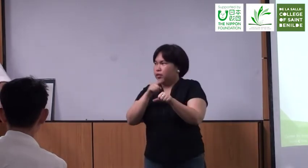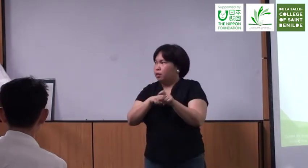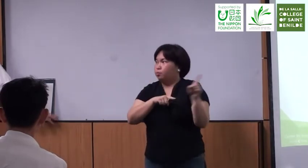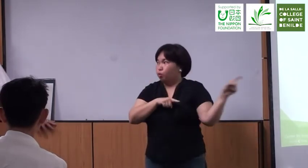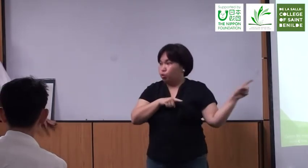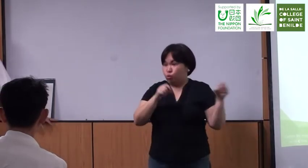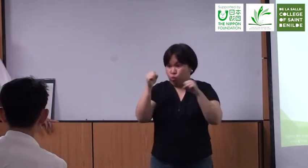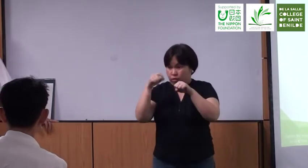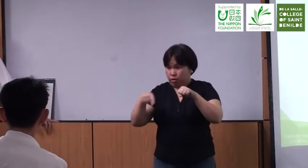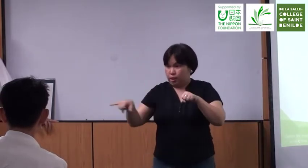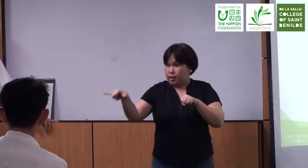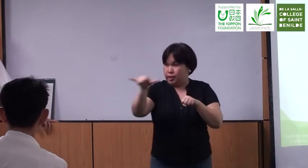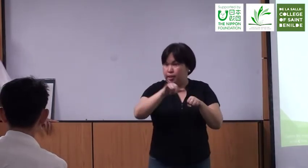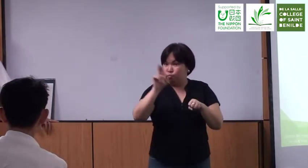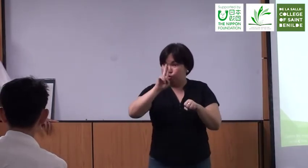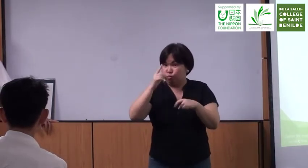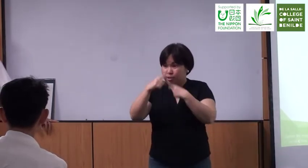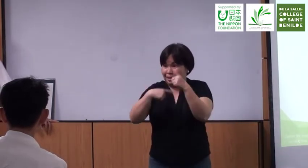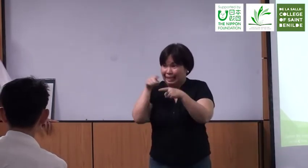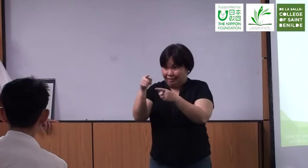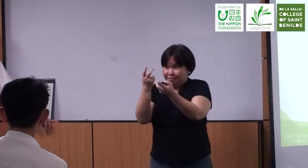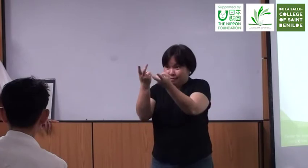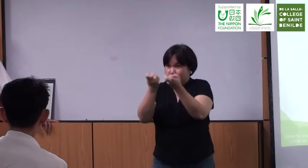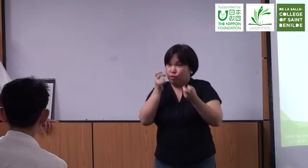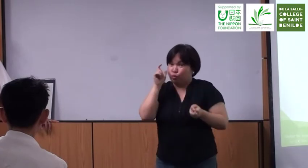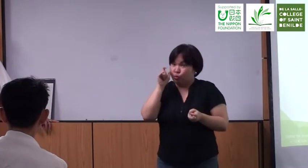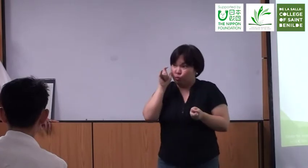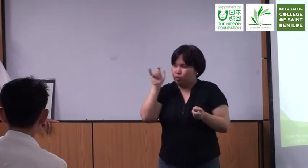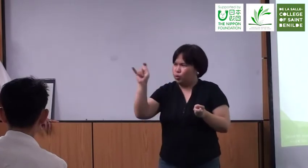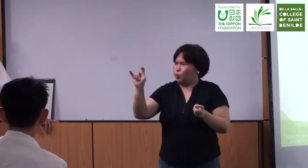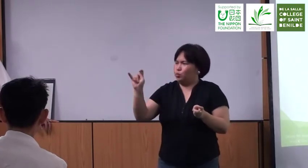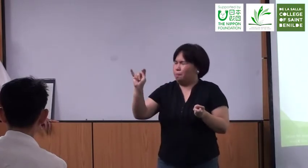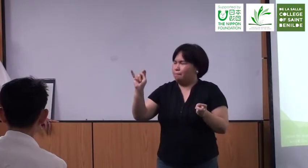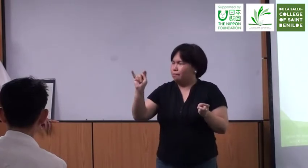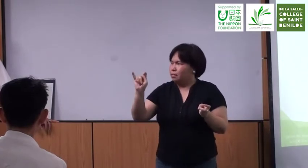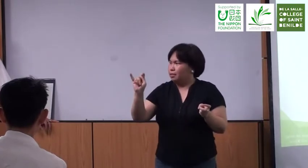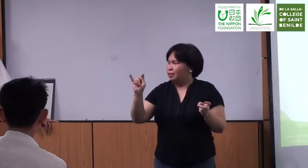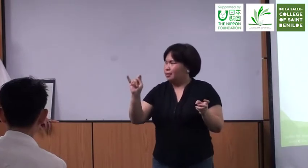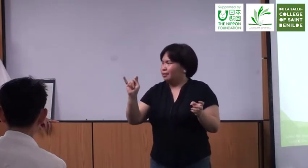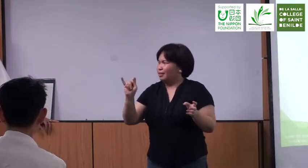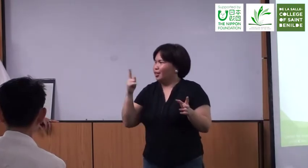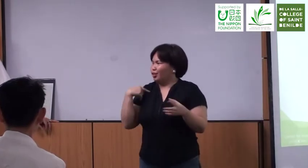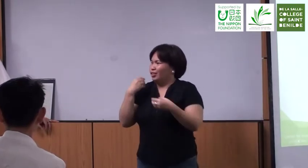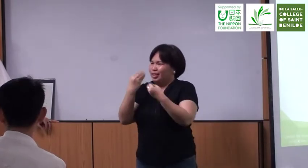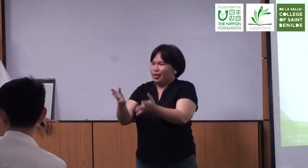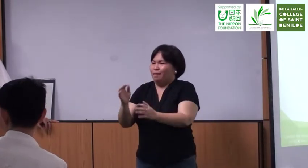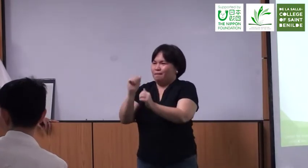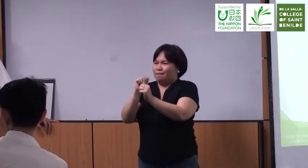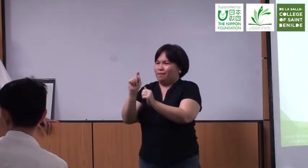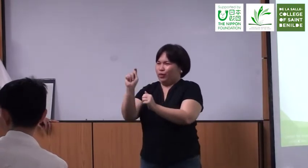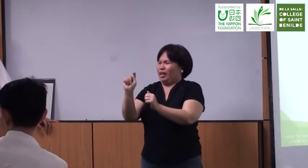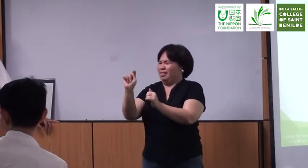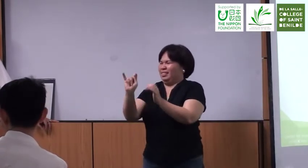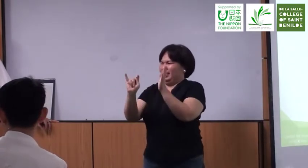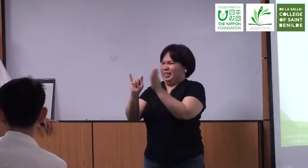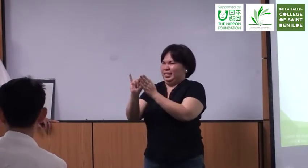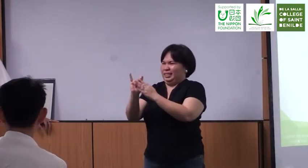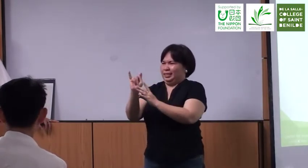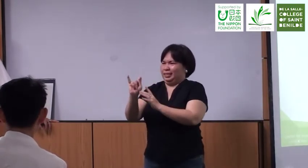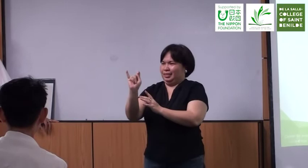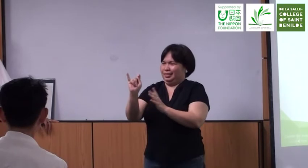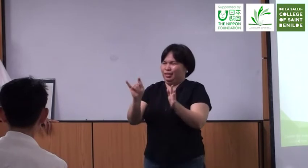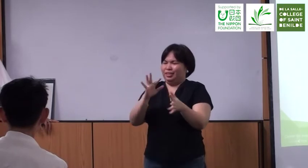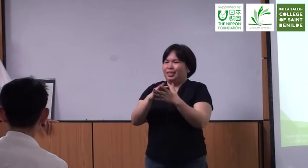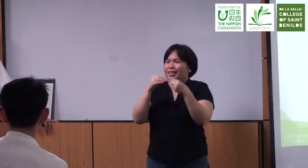you agreed on science that you will use, and then you also provided definition both in their